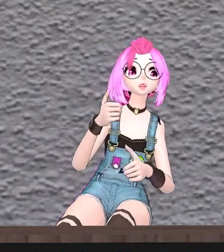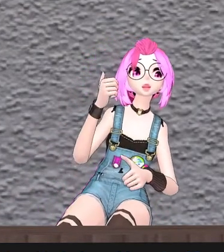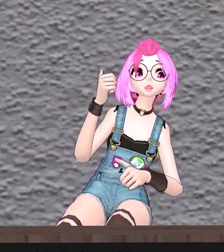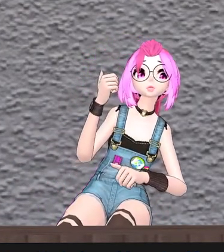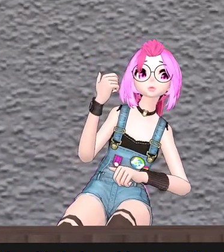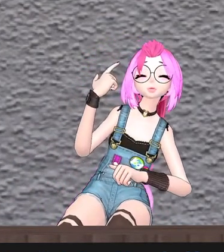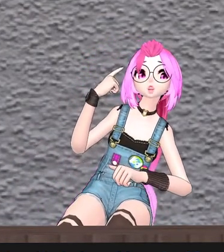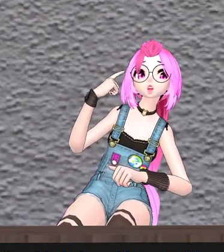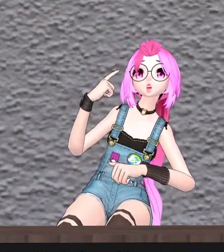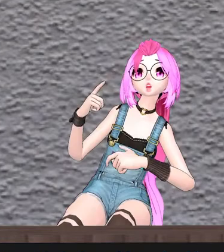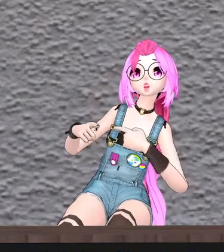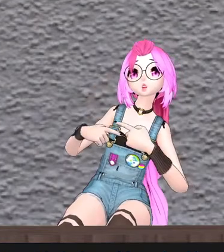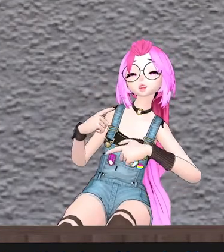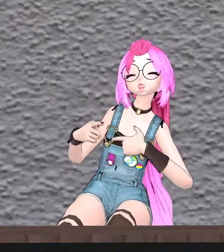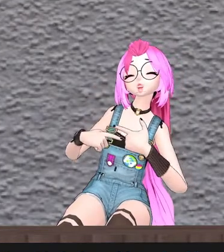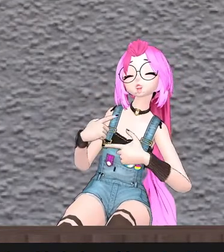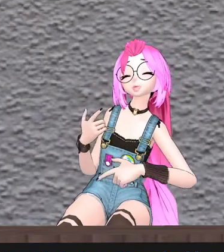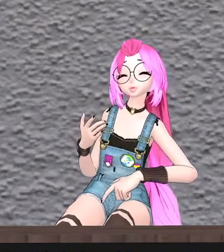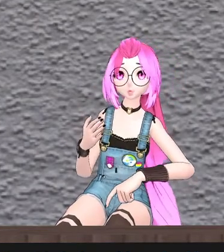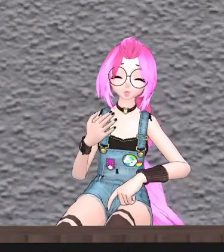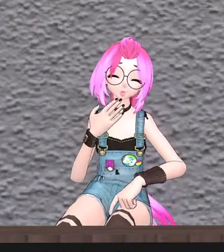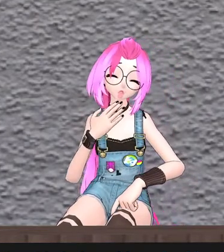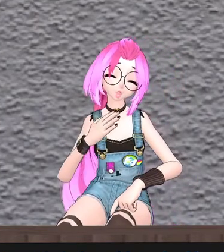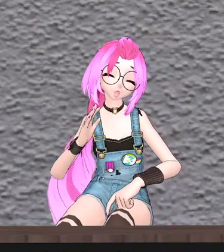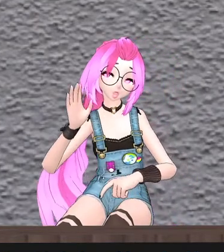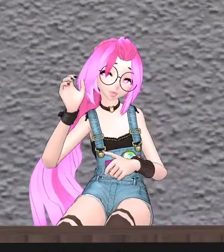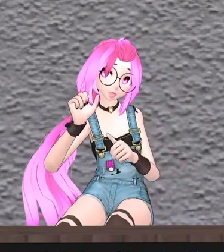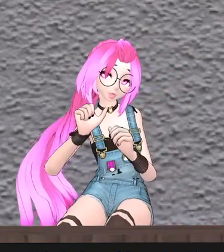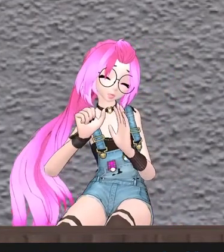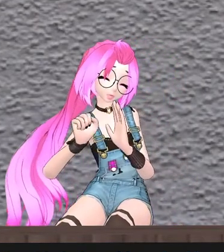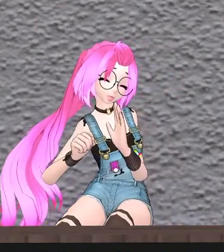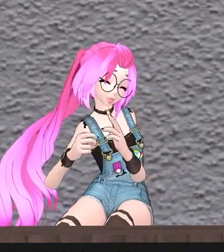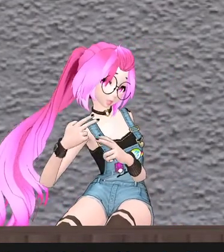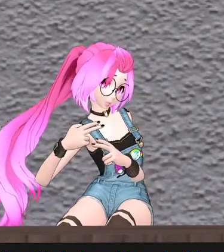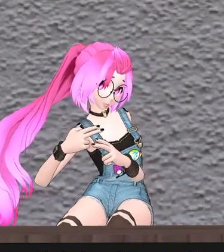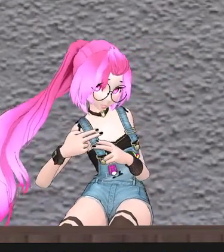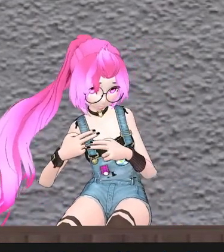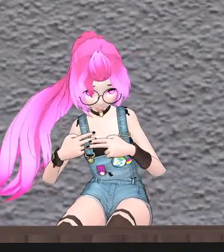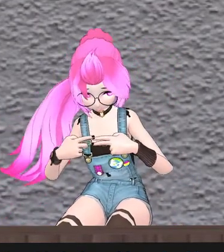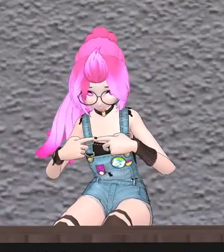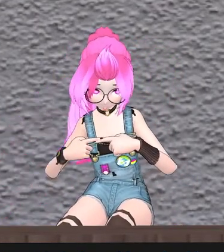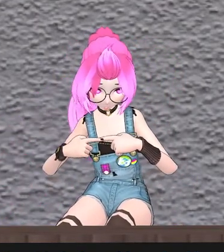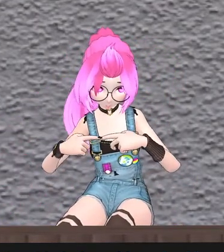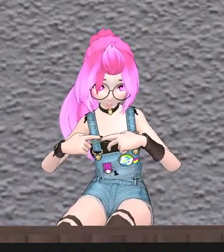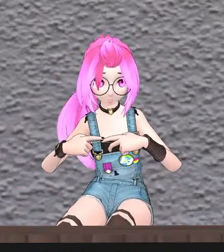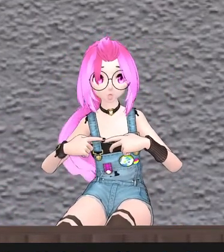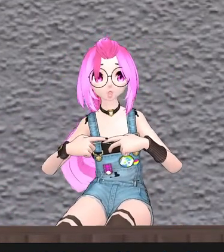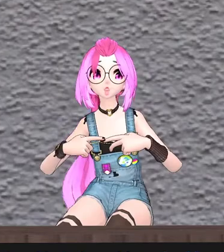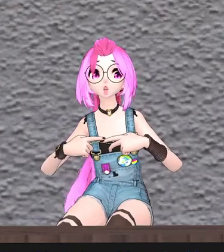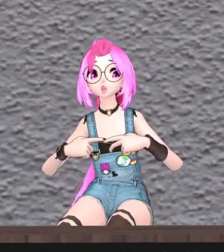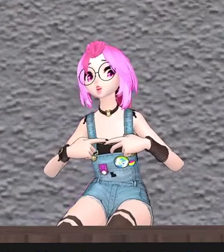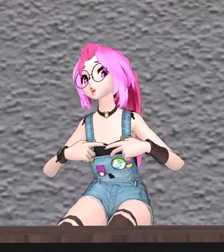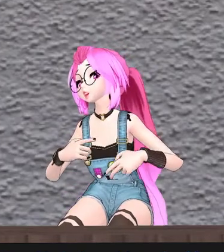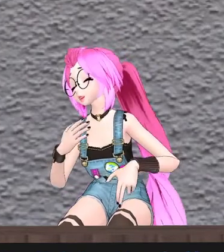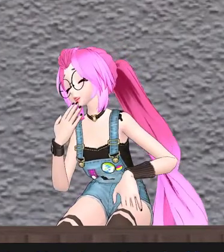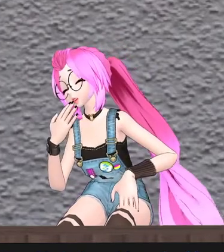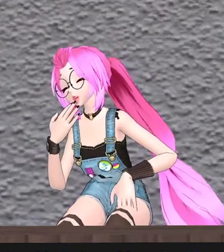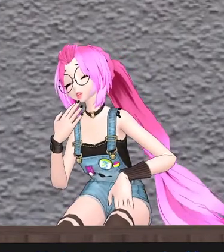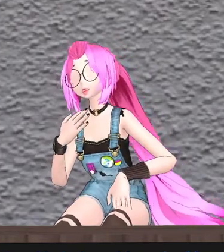main ones that I can think of with a sign. I'm also really bad at remembering the names of states, so that's totally my